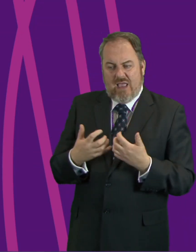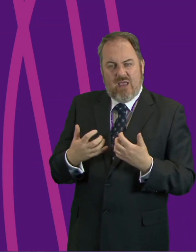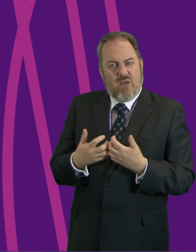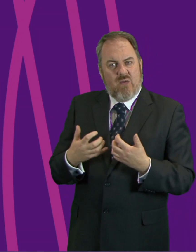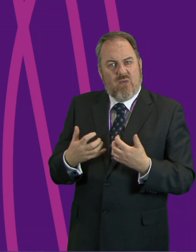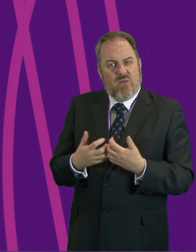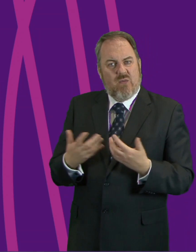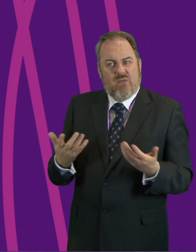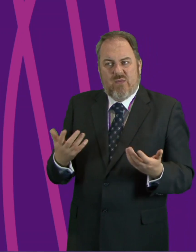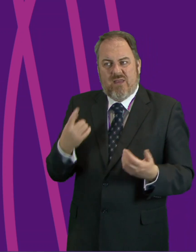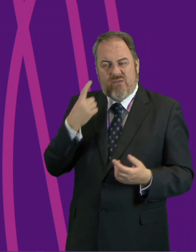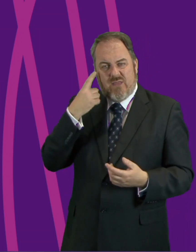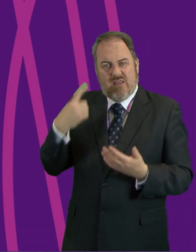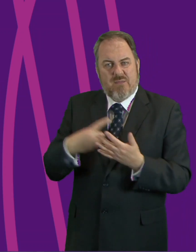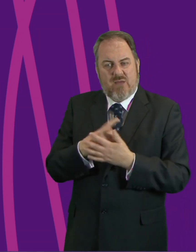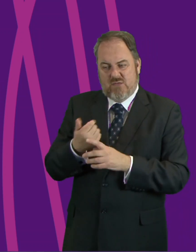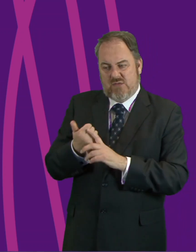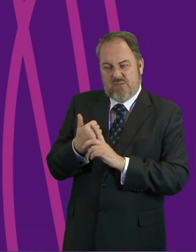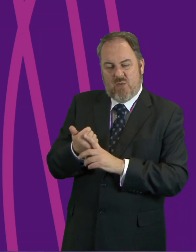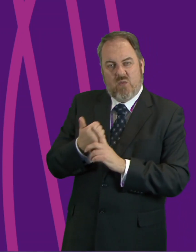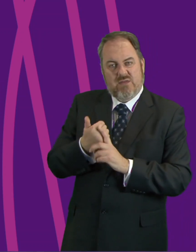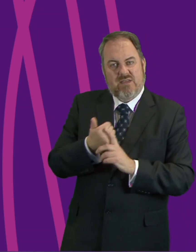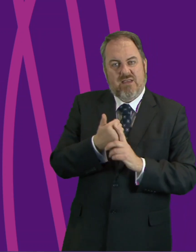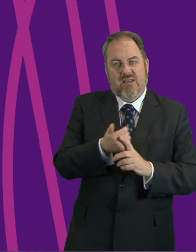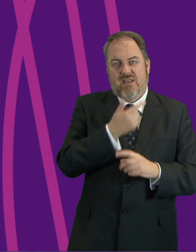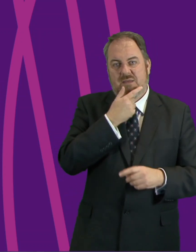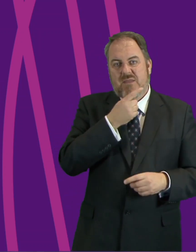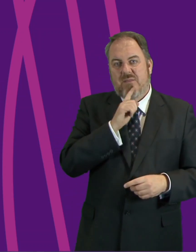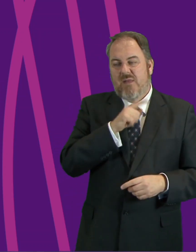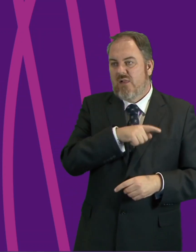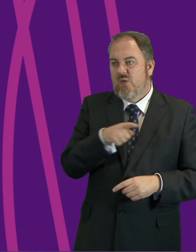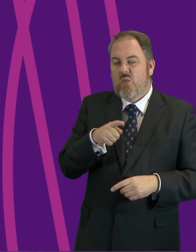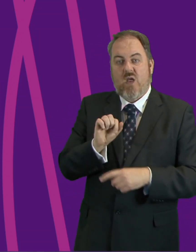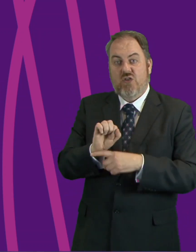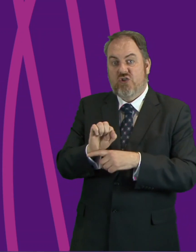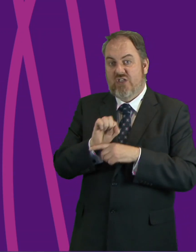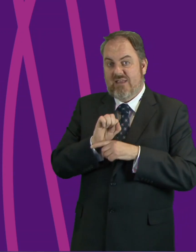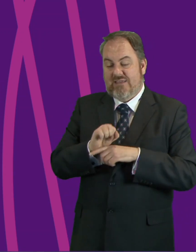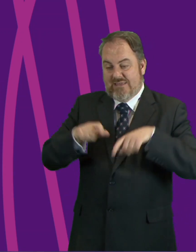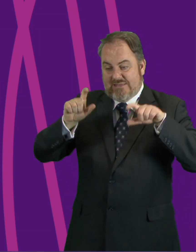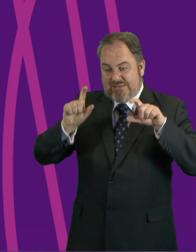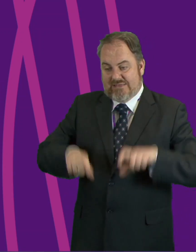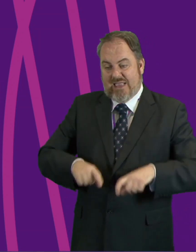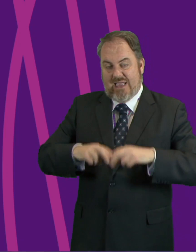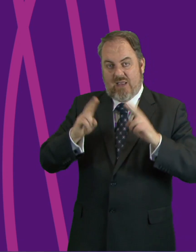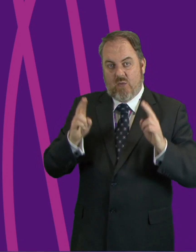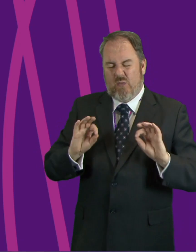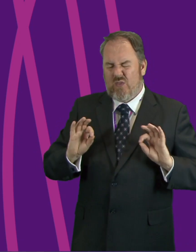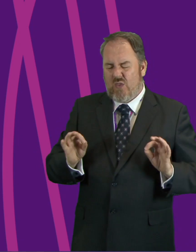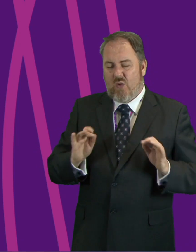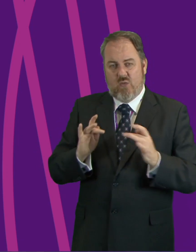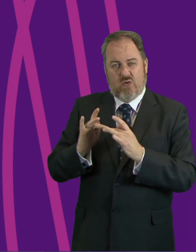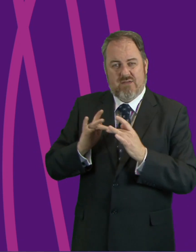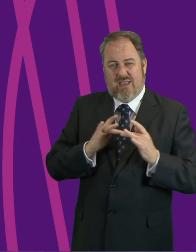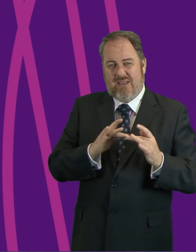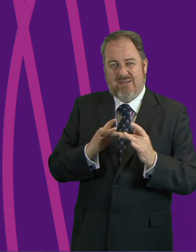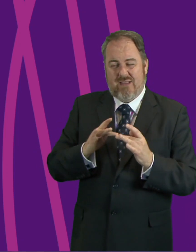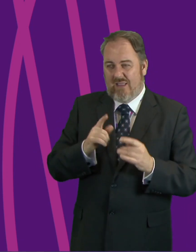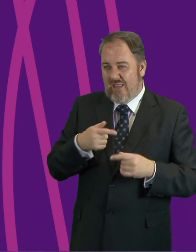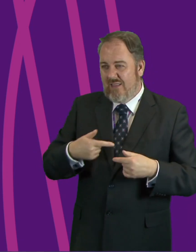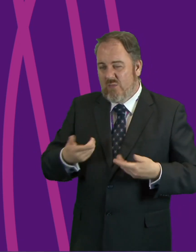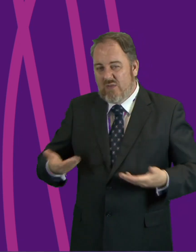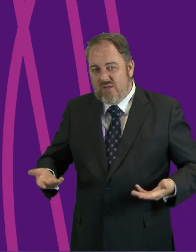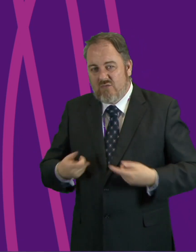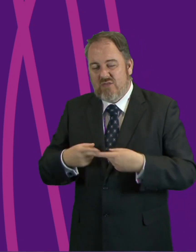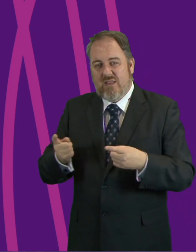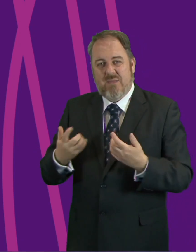any changes in the framework for decision-making on those who are shielding, and how will the Scottish Government engage with those in that category